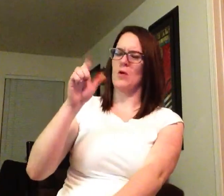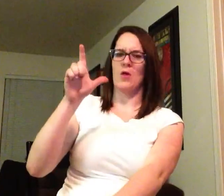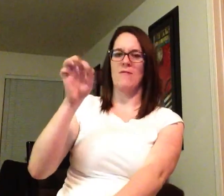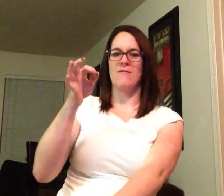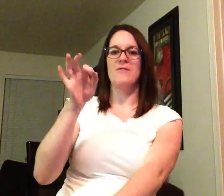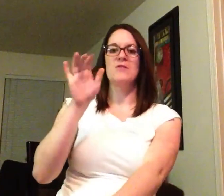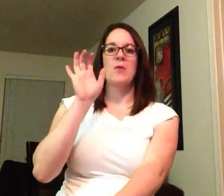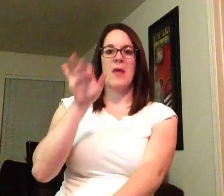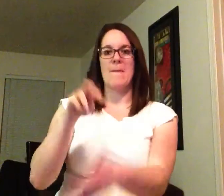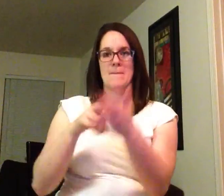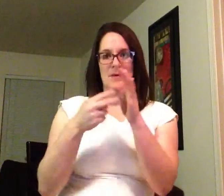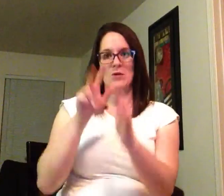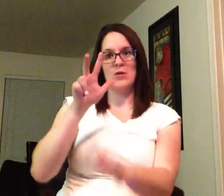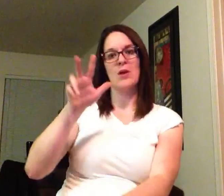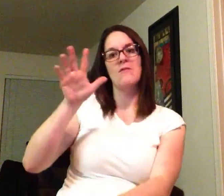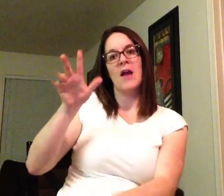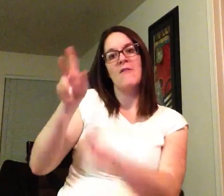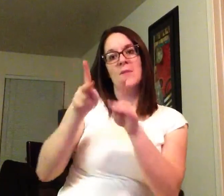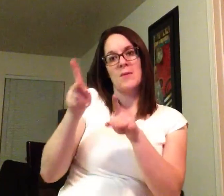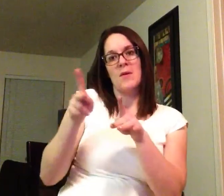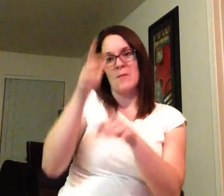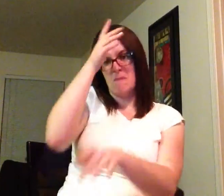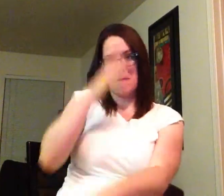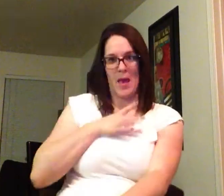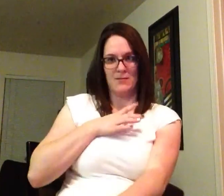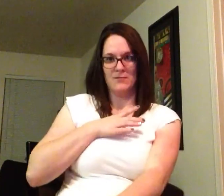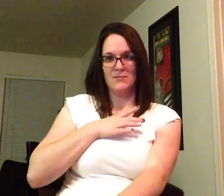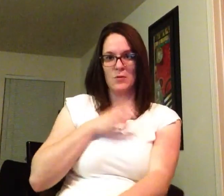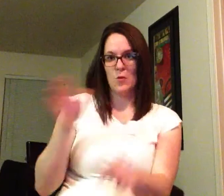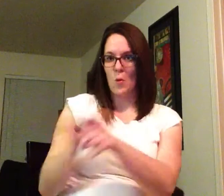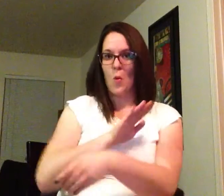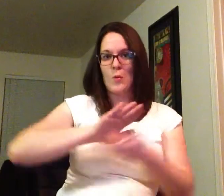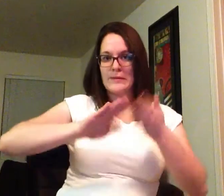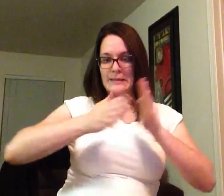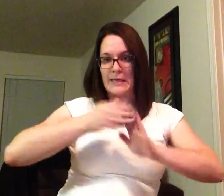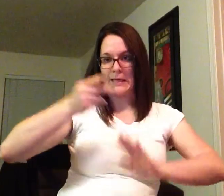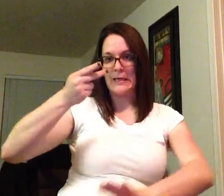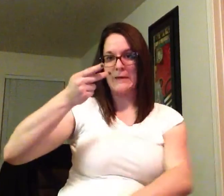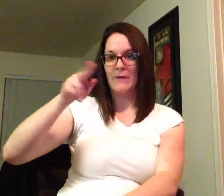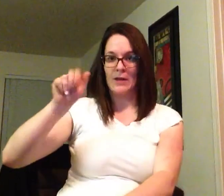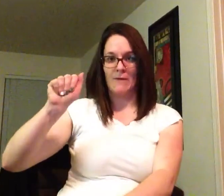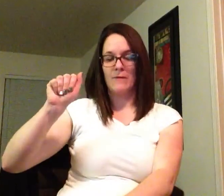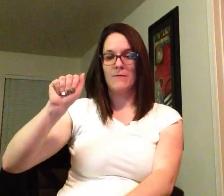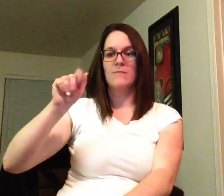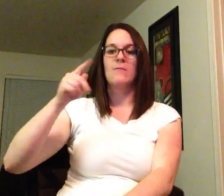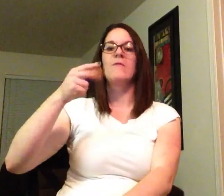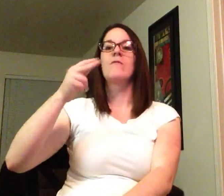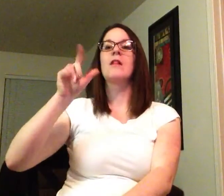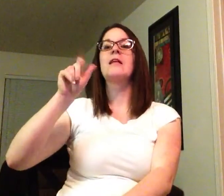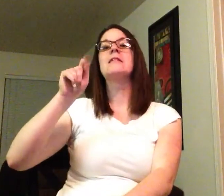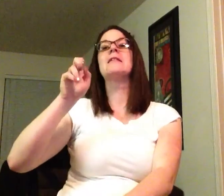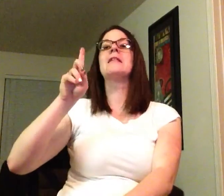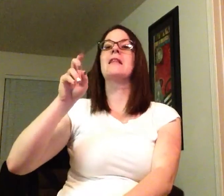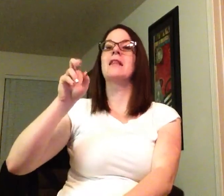entire city of Philadelphia. In the meantime, my very large Jewish family was already